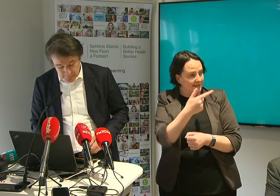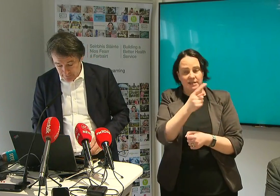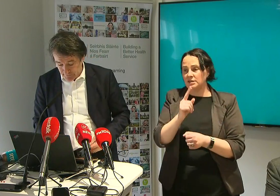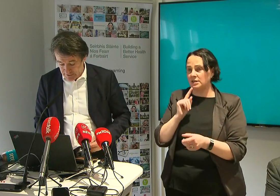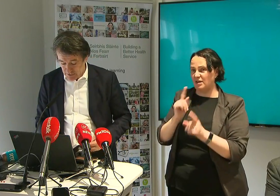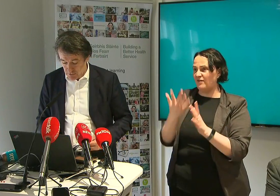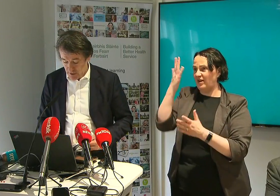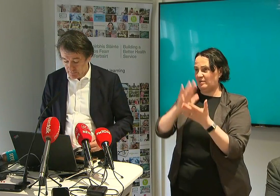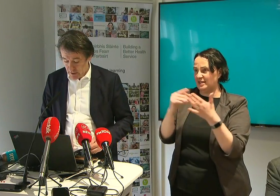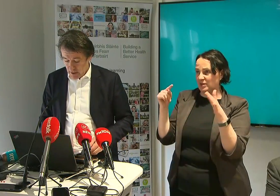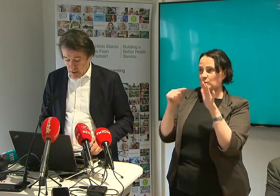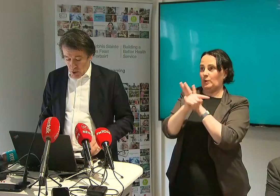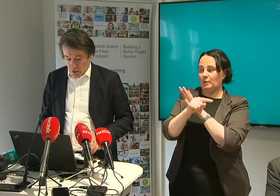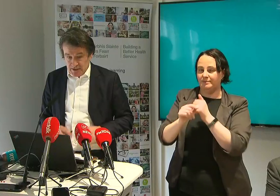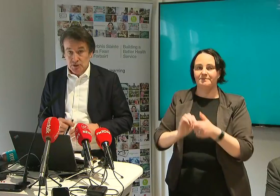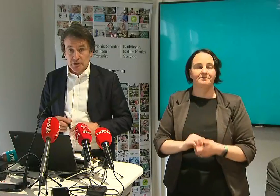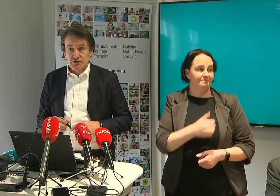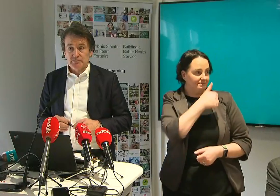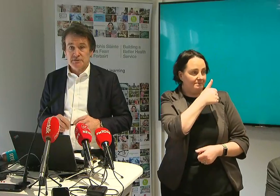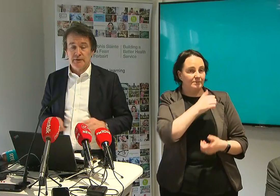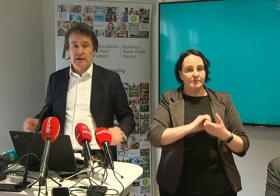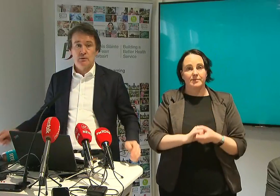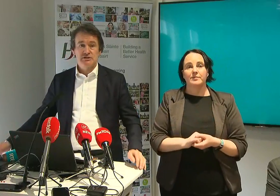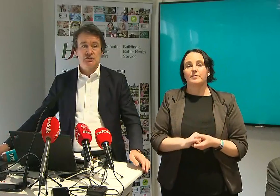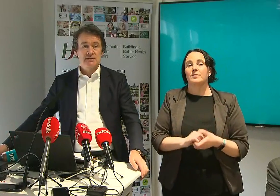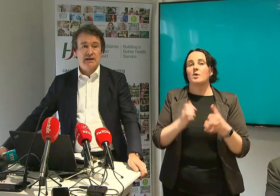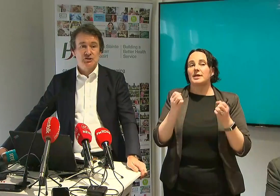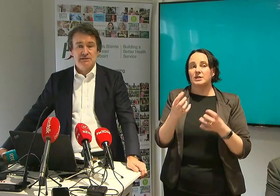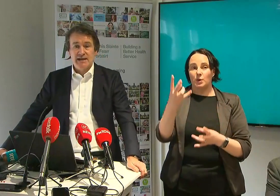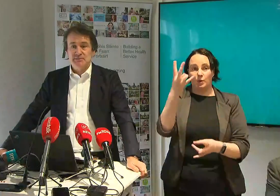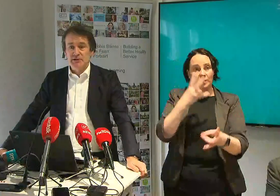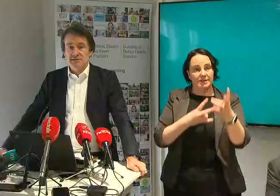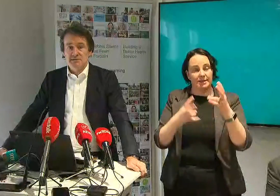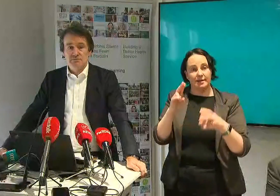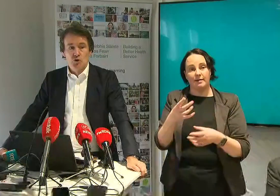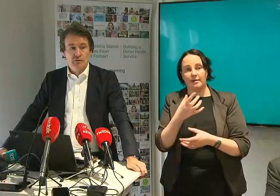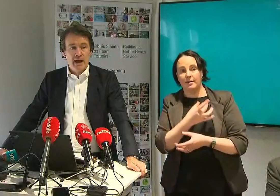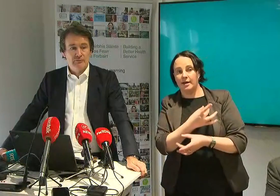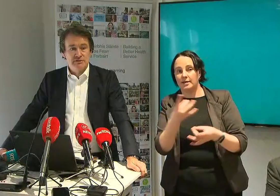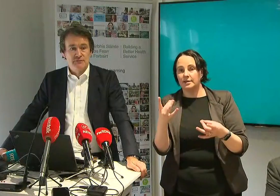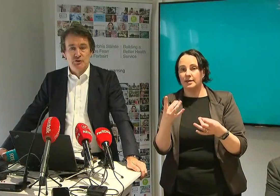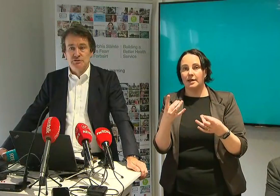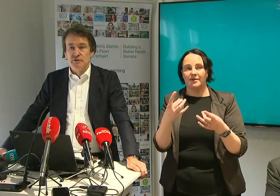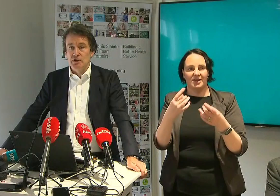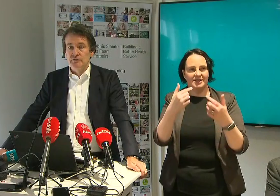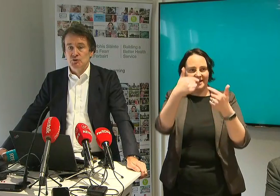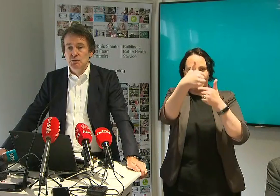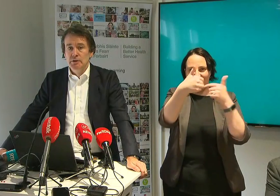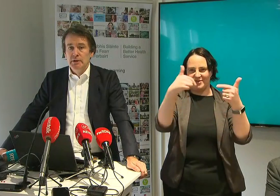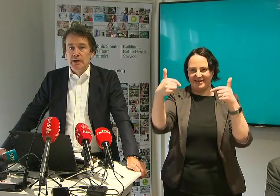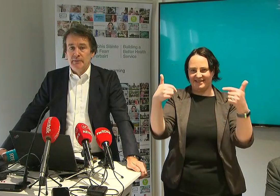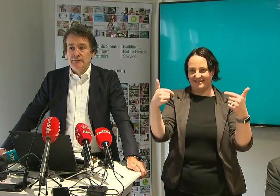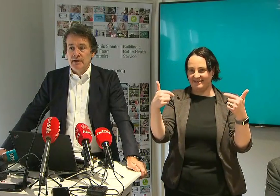5 minutes. In 5 minutes, okay. Okay, so in terms of questions, can I just ask, because there's a row of cameras in front of all of